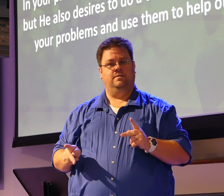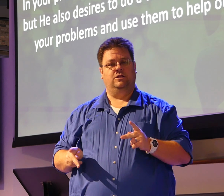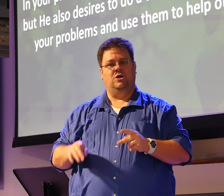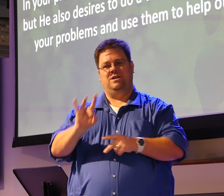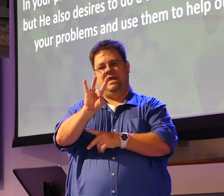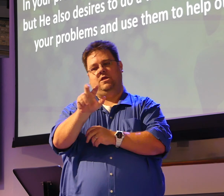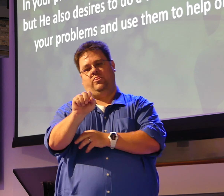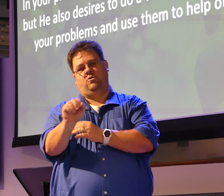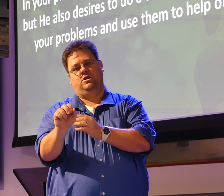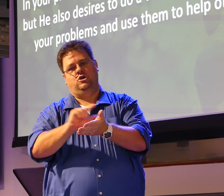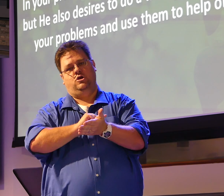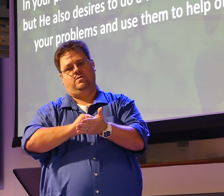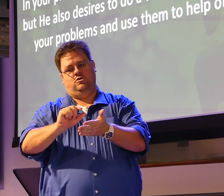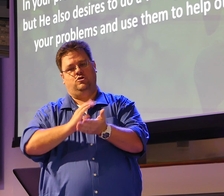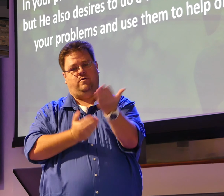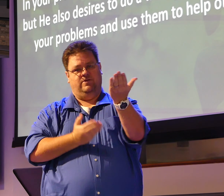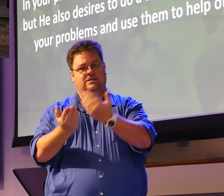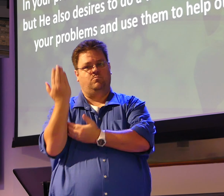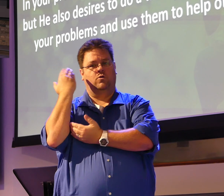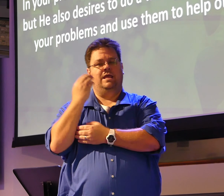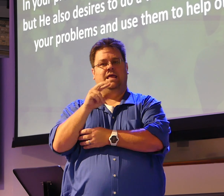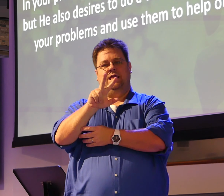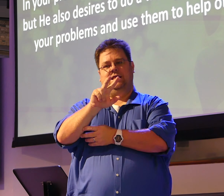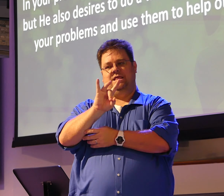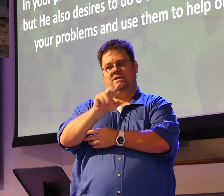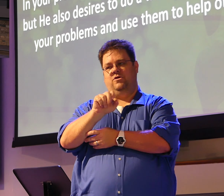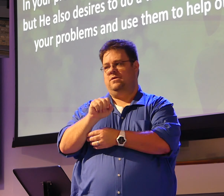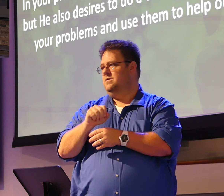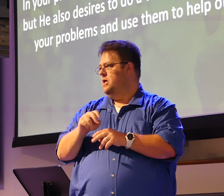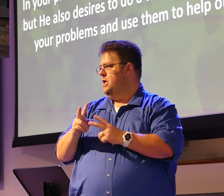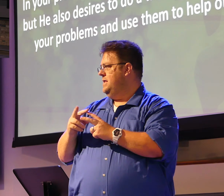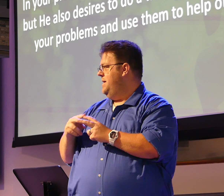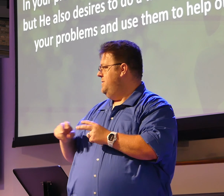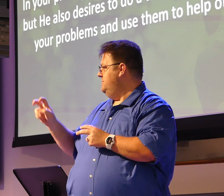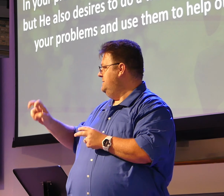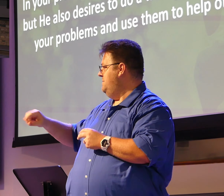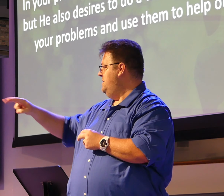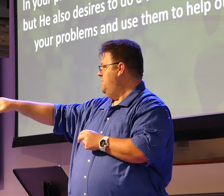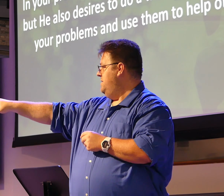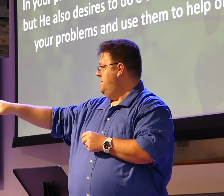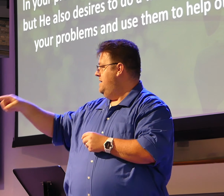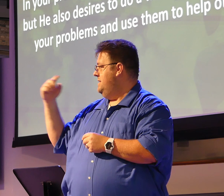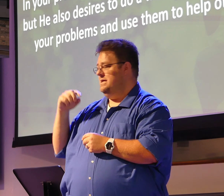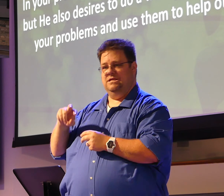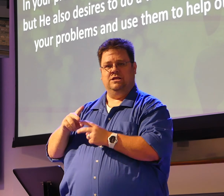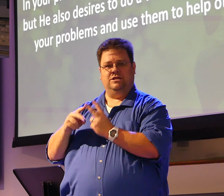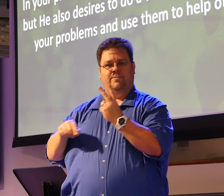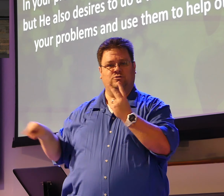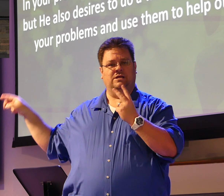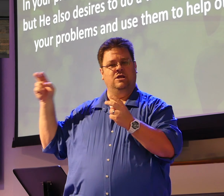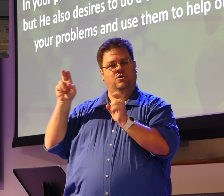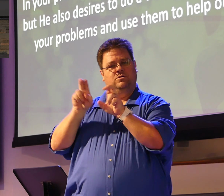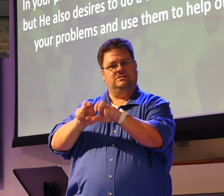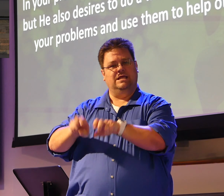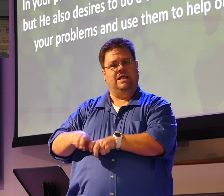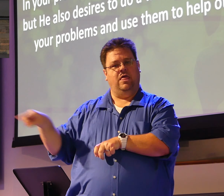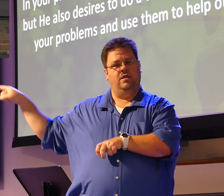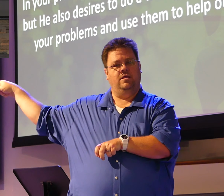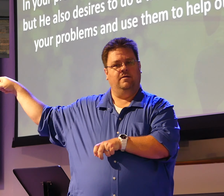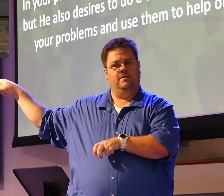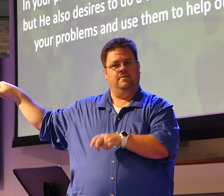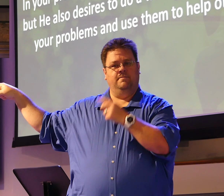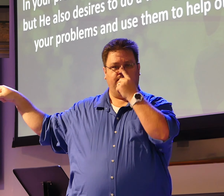i was telling in the 8 30 service uh this morning we had a couple that was sitting right here on the second row and